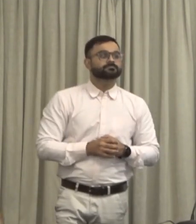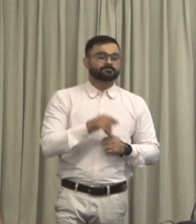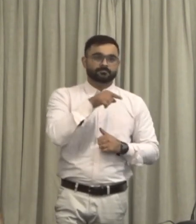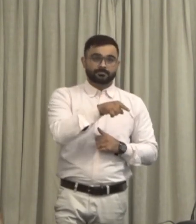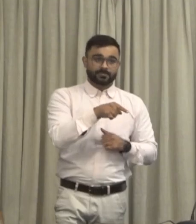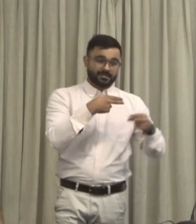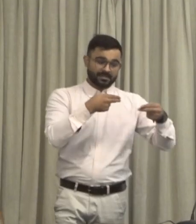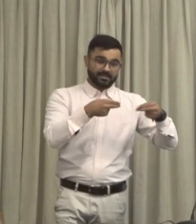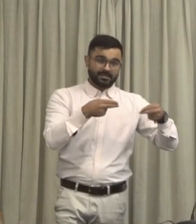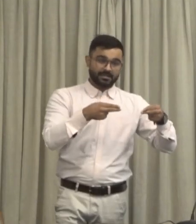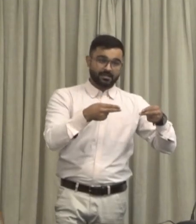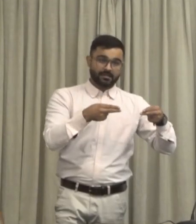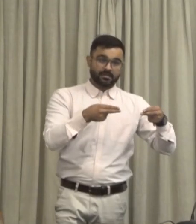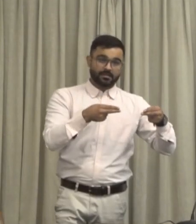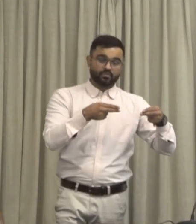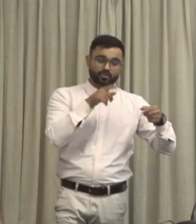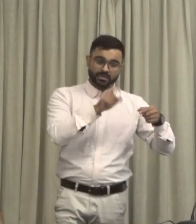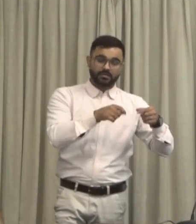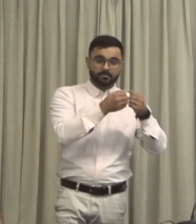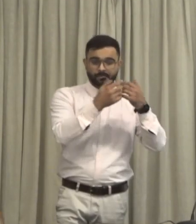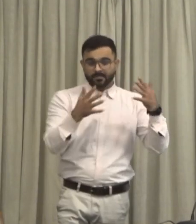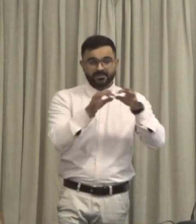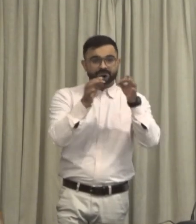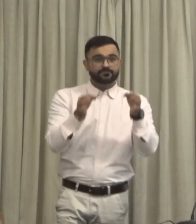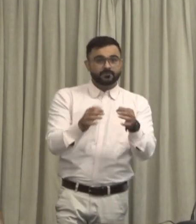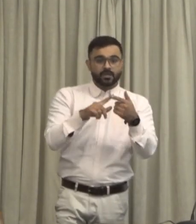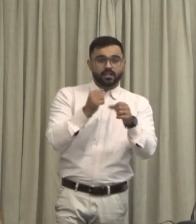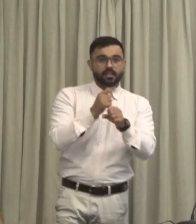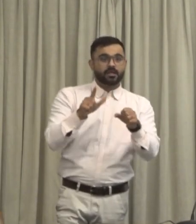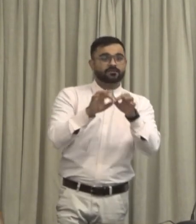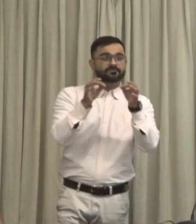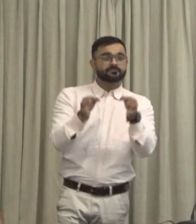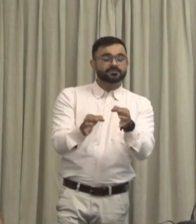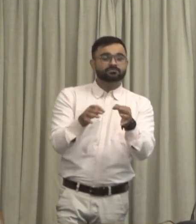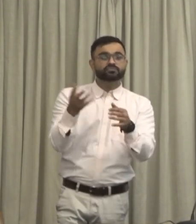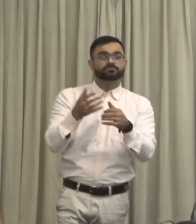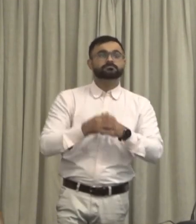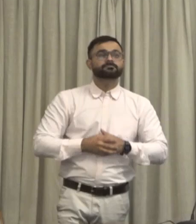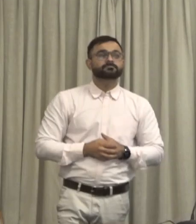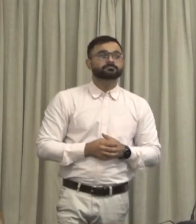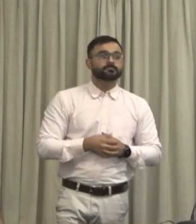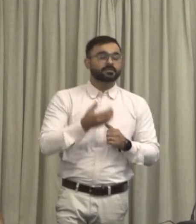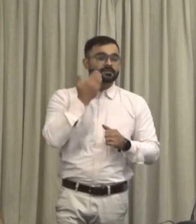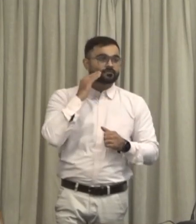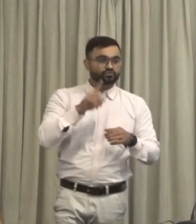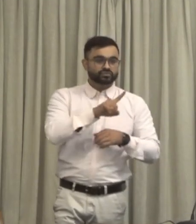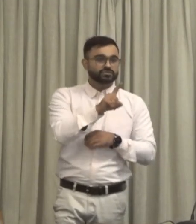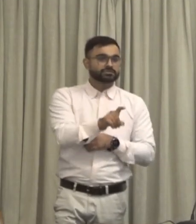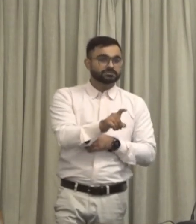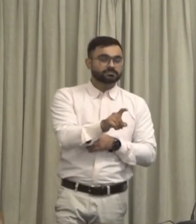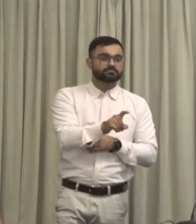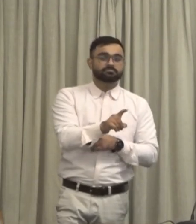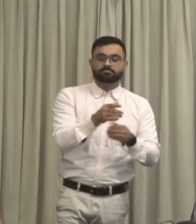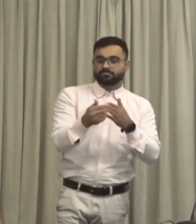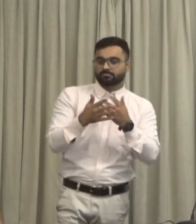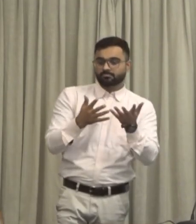calls are taken by the clinician, but there are frameworks, there are legal frameworks for whenever there is a question,